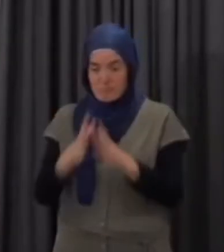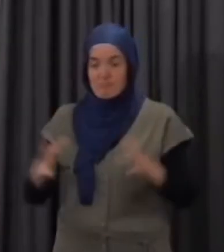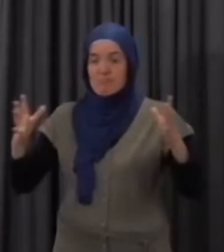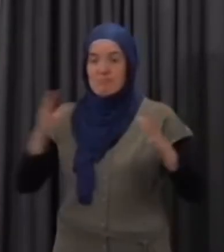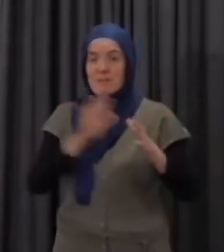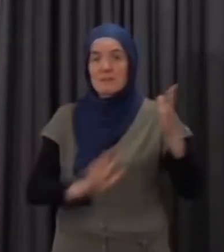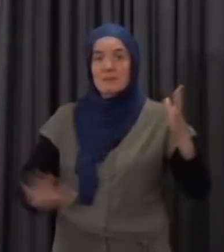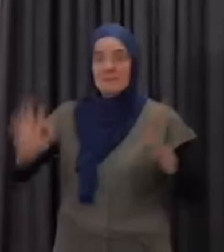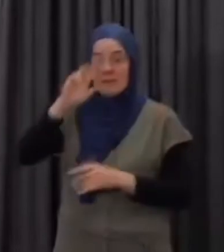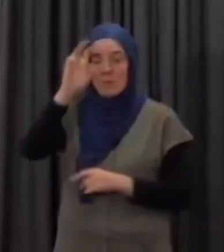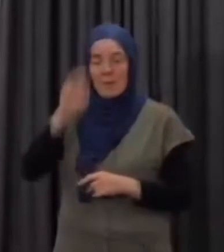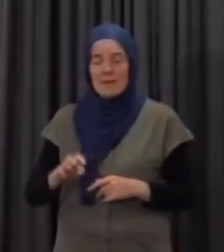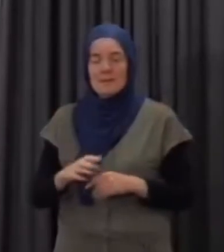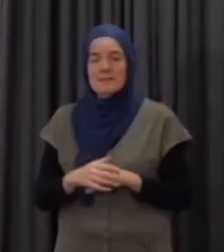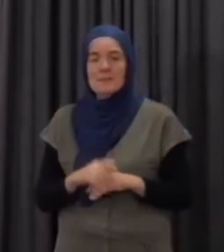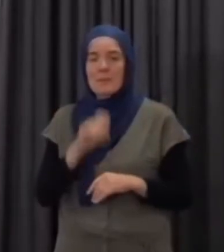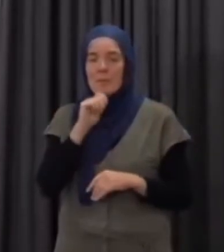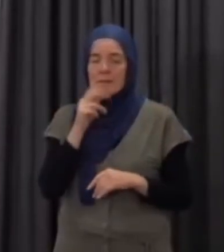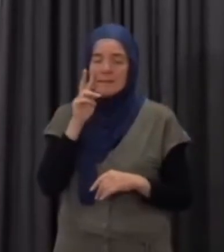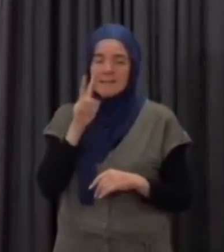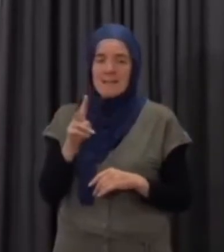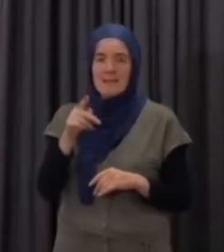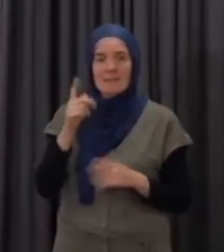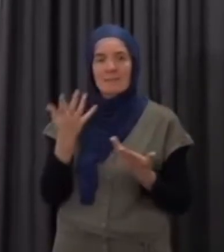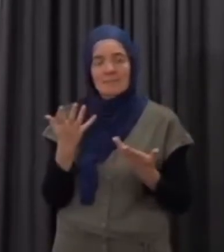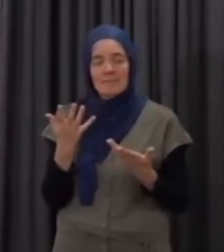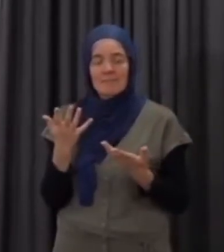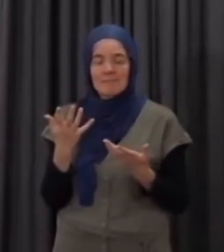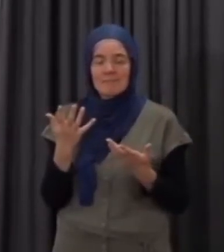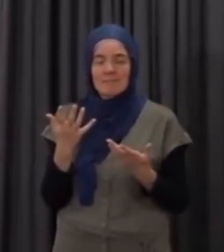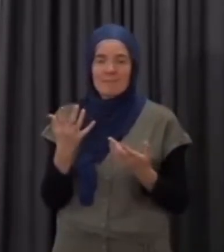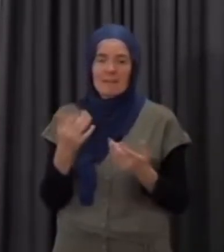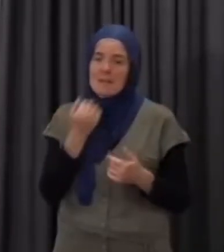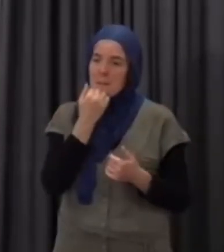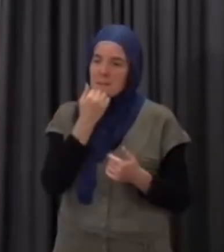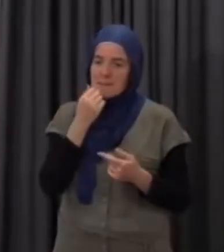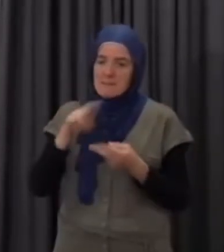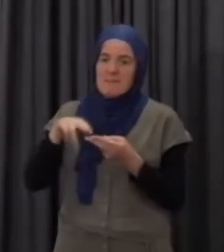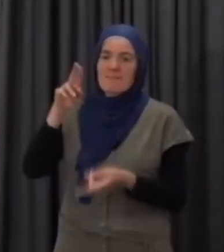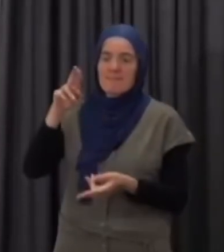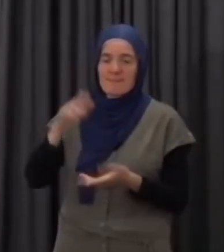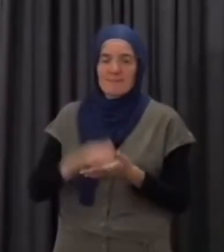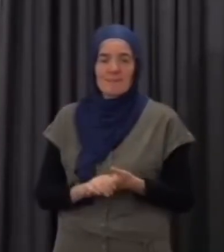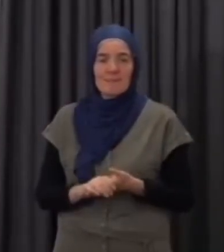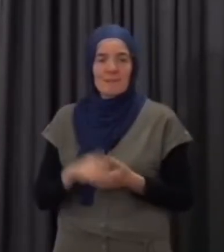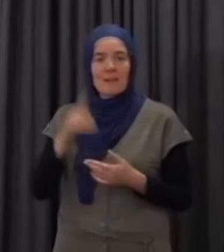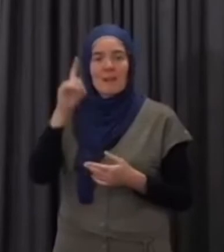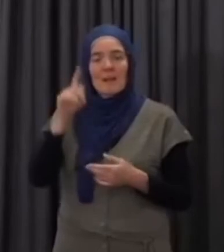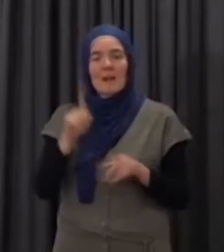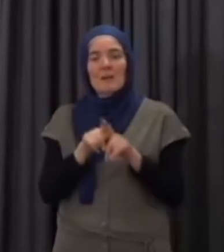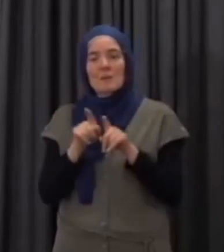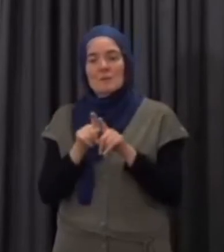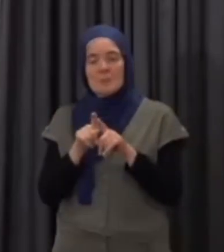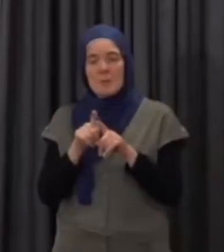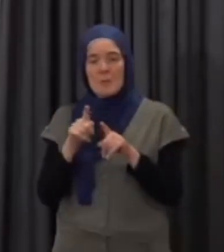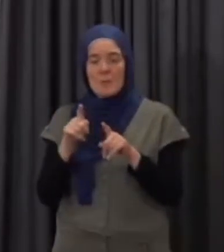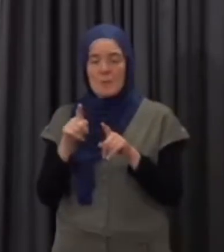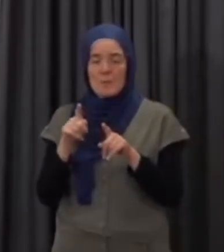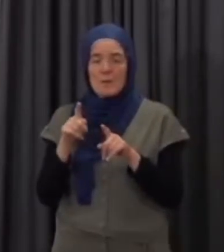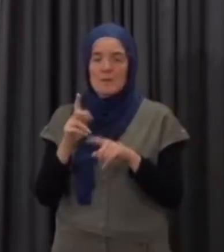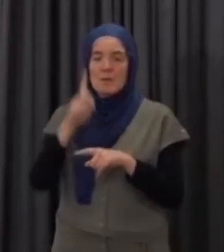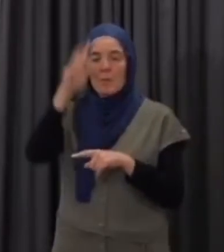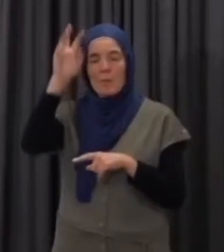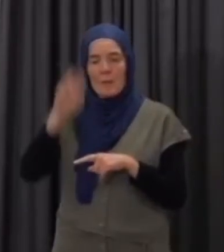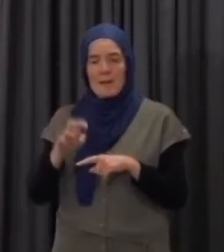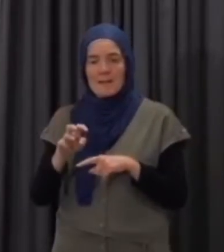areas, and I'm mindful, of course, that in the North Wales context, obviously the drive-through centre has opened in Llandudno, which actually gives a broader access to